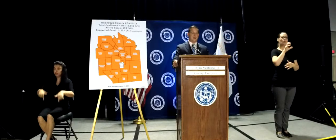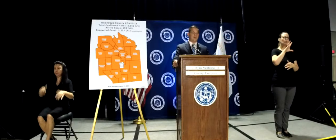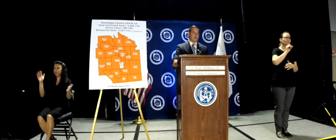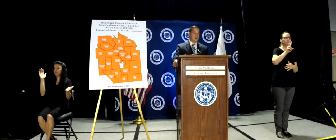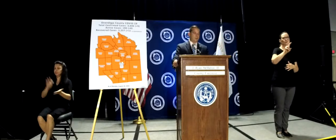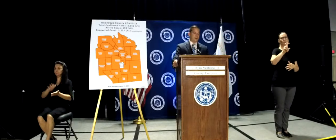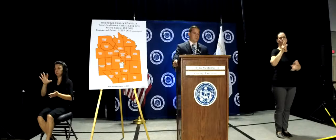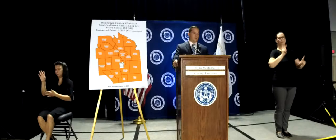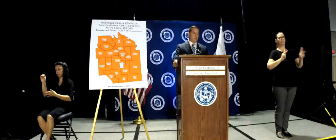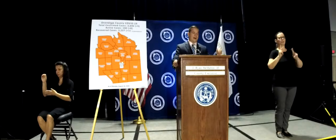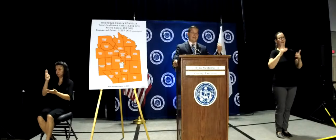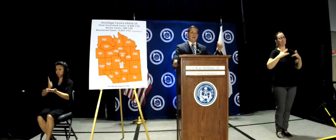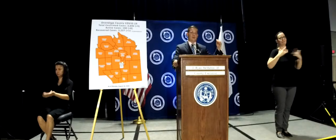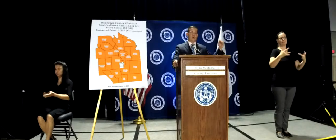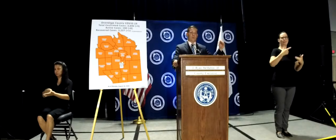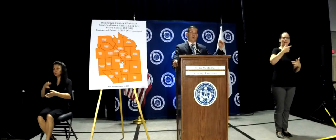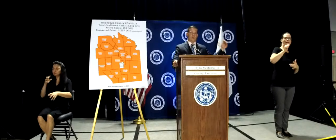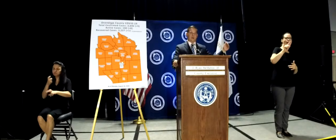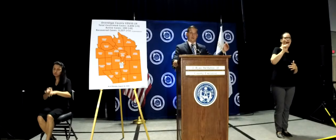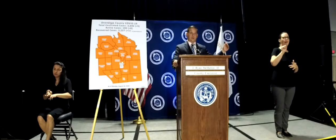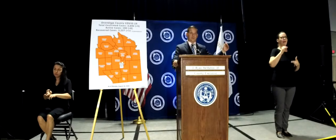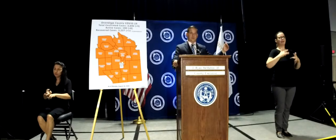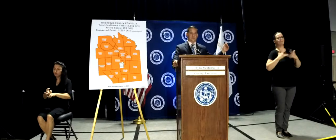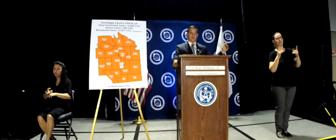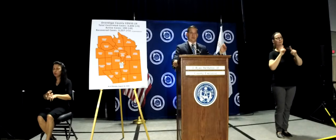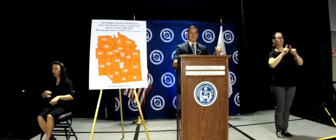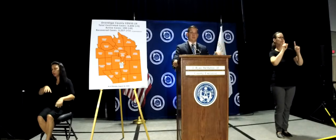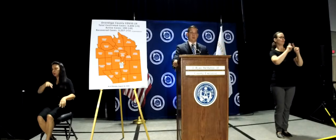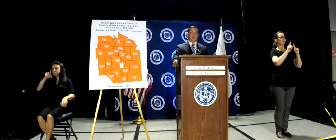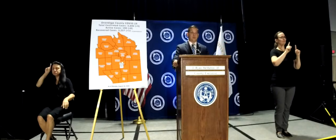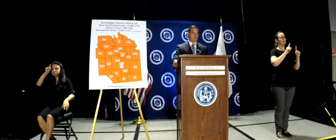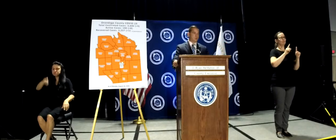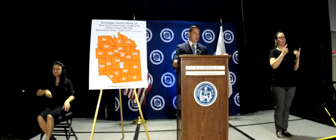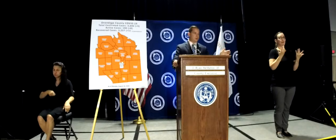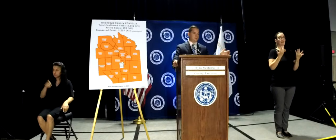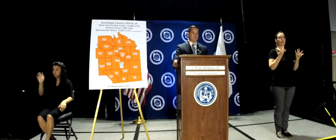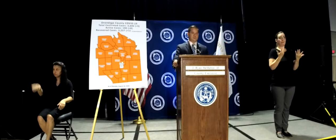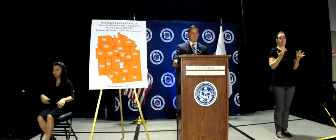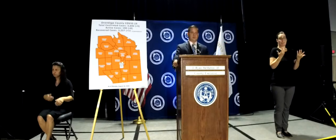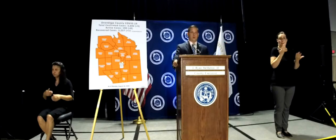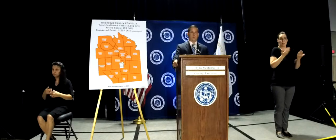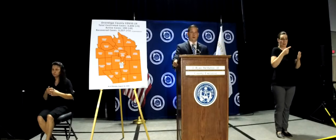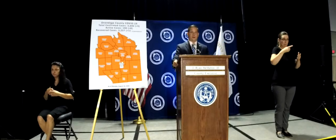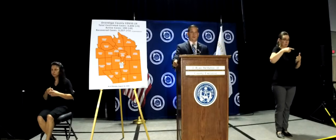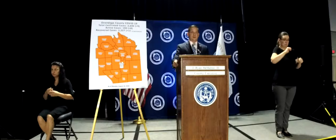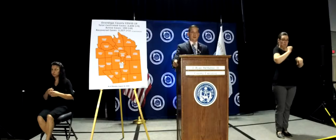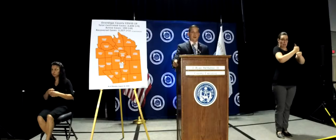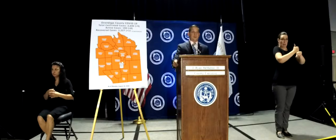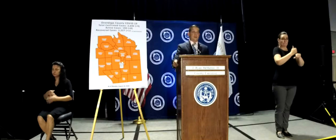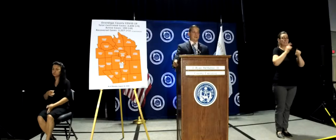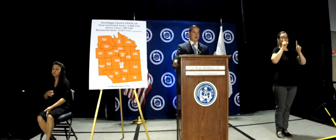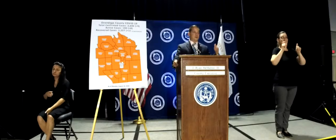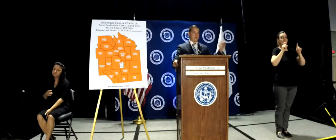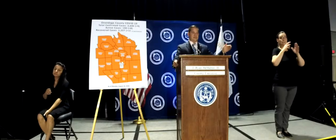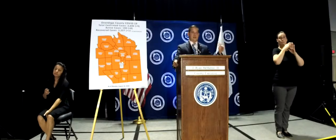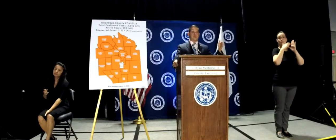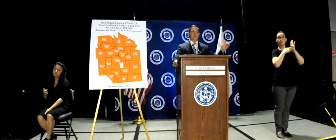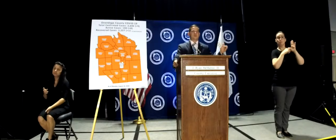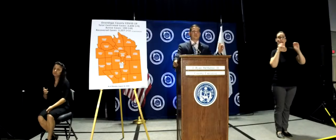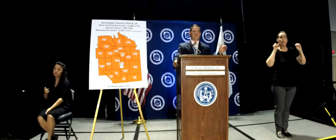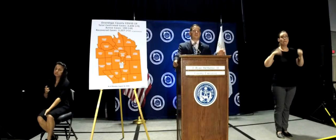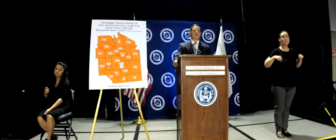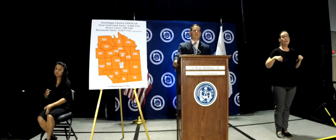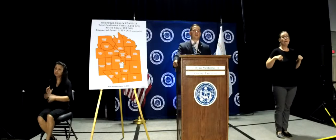or 10. But if you want to incorporate regulations or testing regulations, do it. Incorporate it. And then that's how